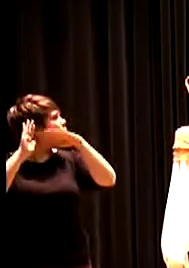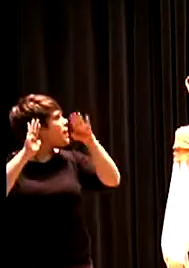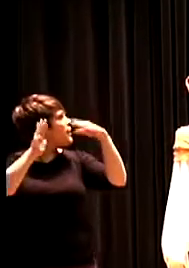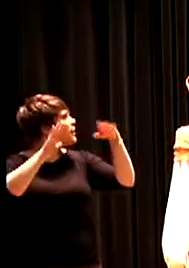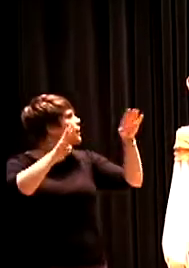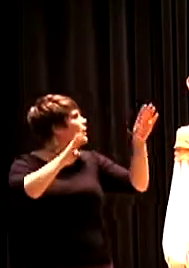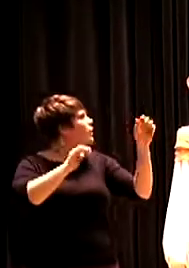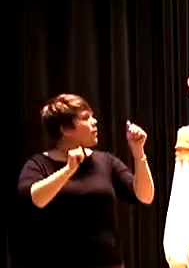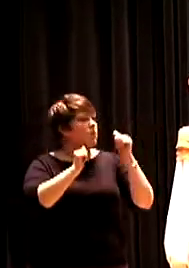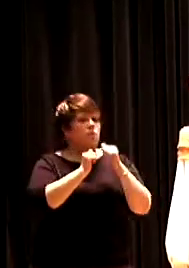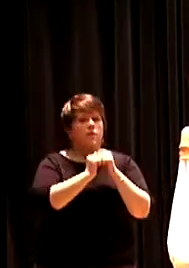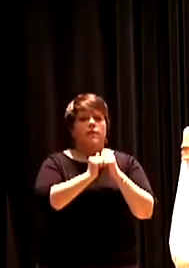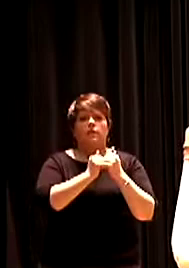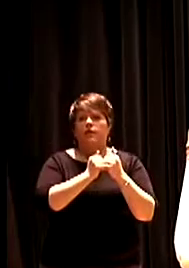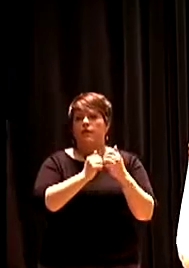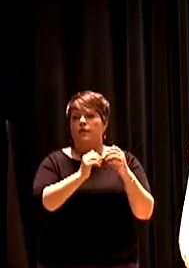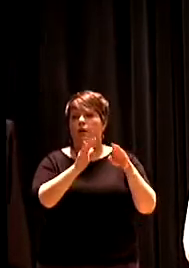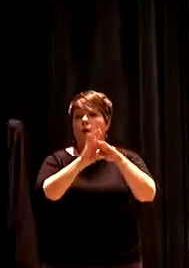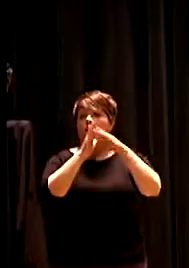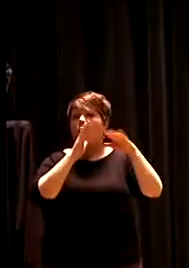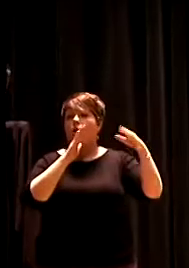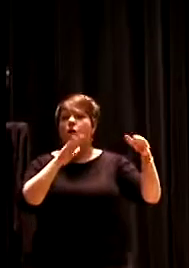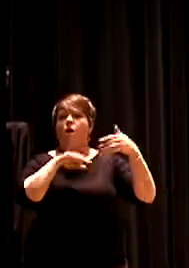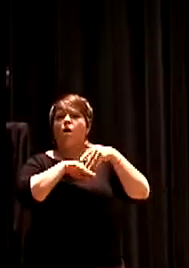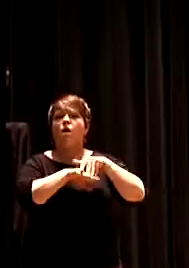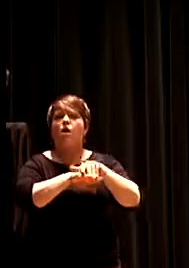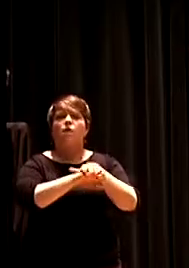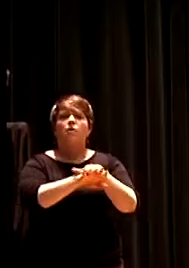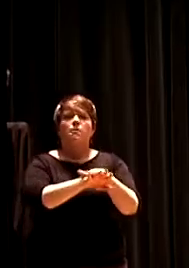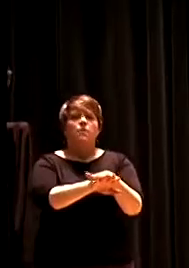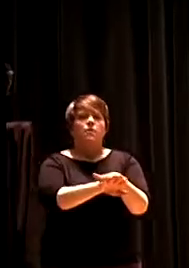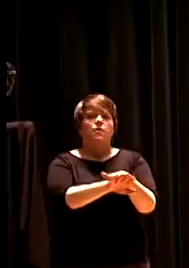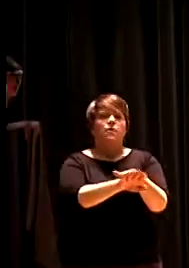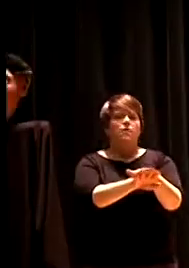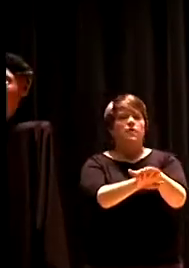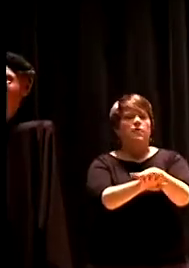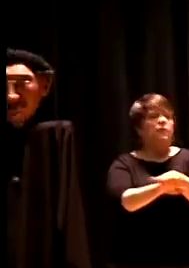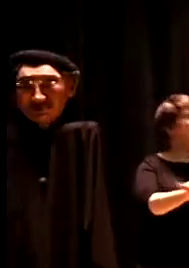heaven ring. Ring with the